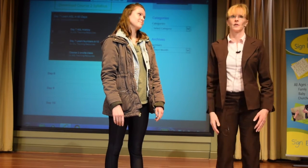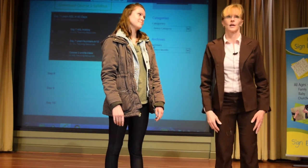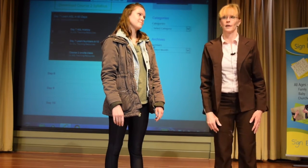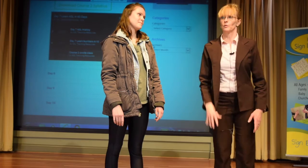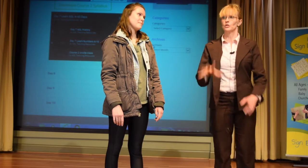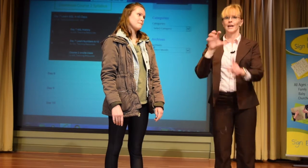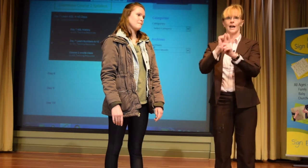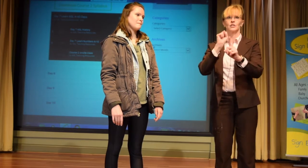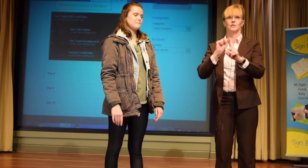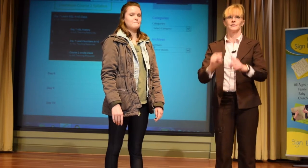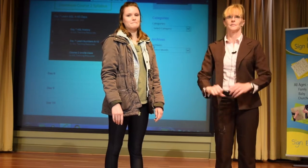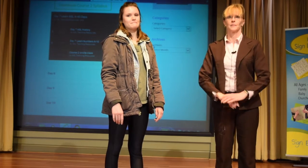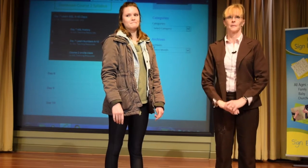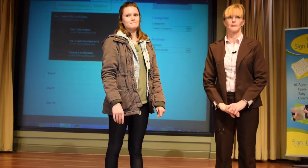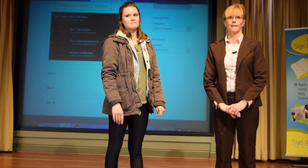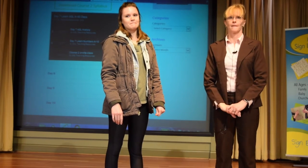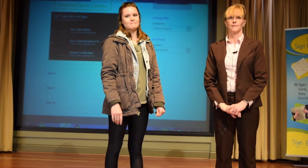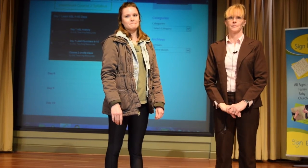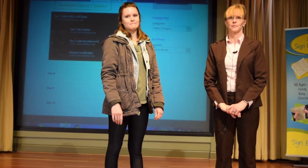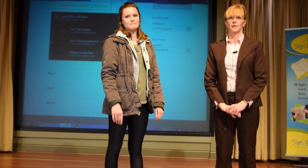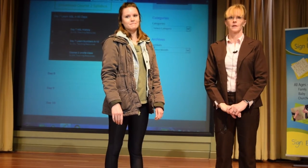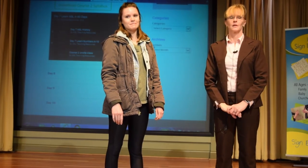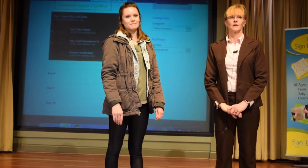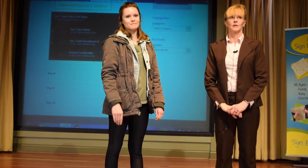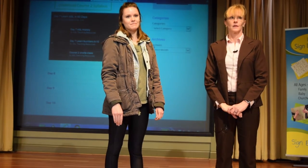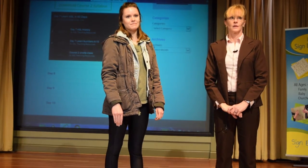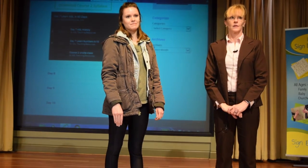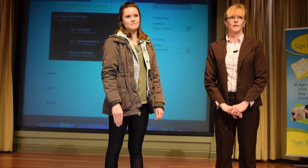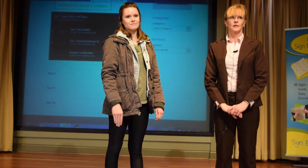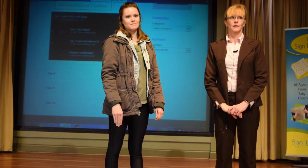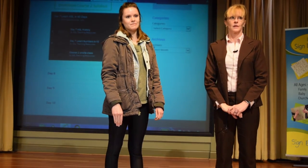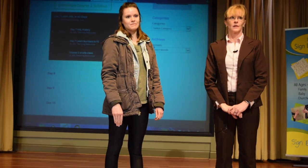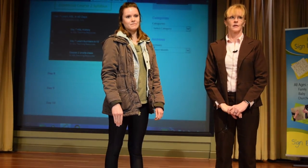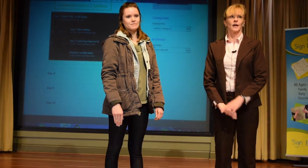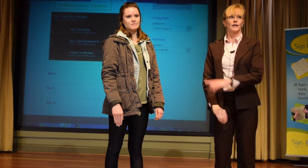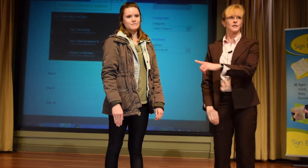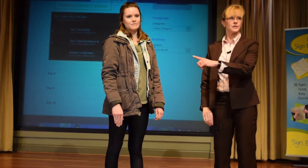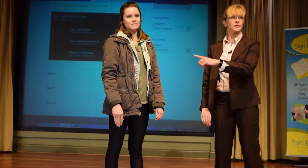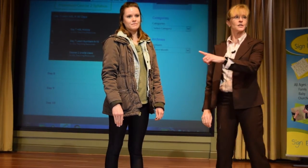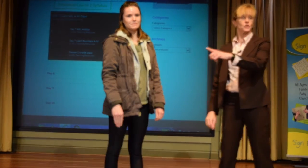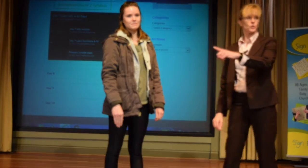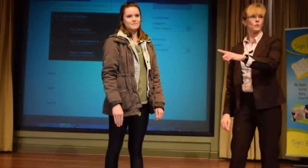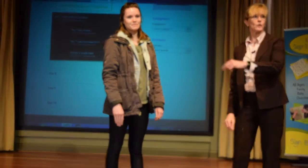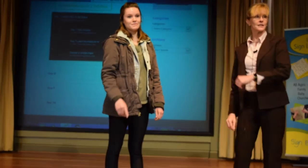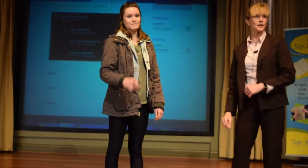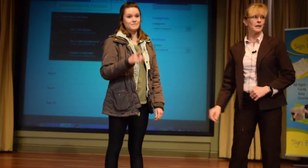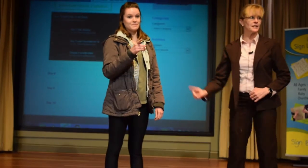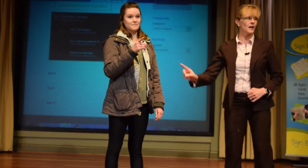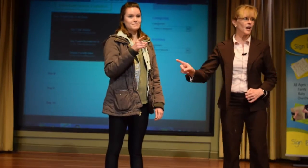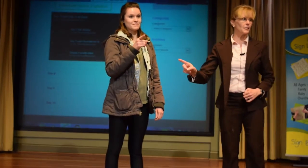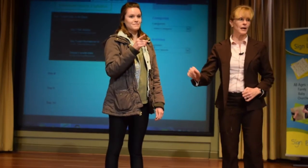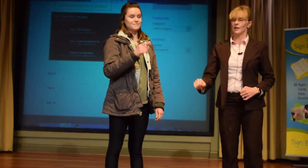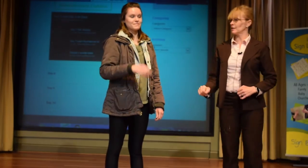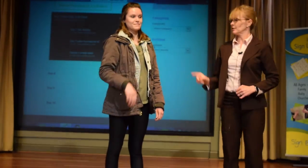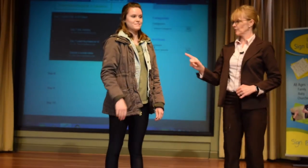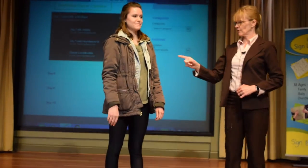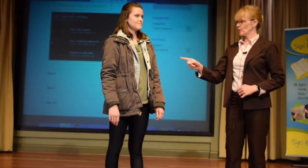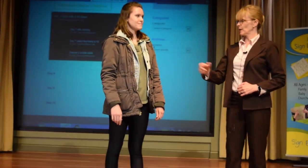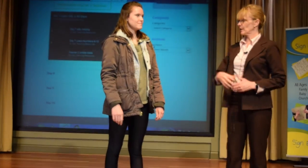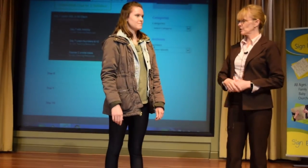Okay, what'd you catch? No, she knew how to sign. Okay, let's do it one step at a time and go ahead and